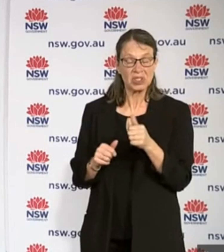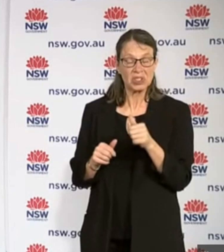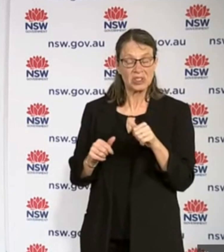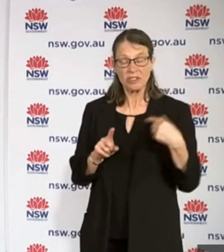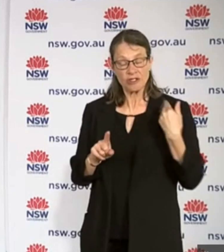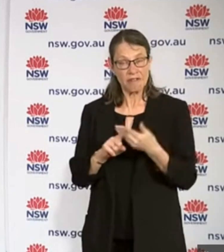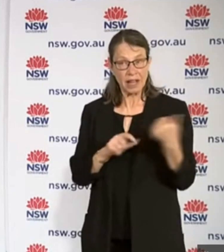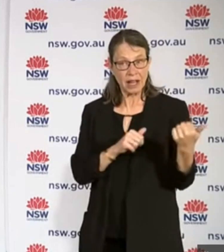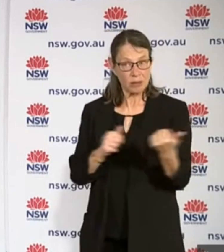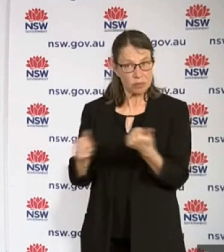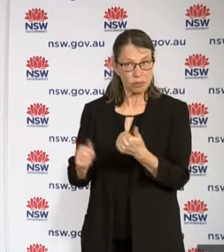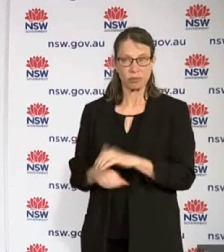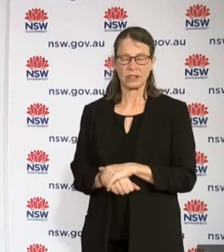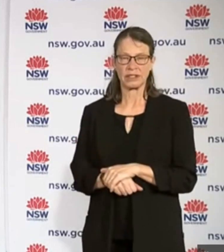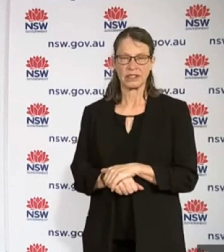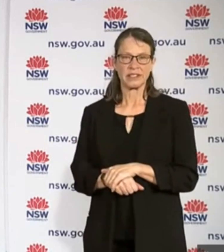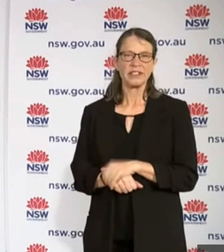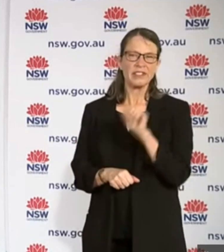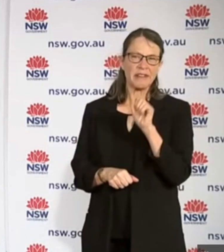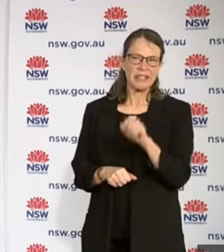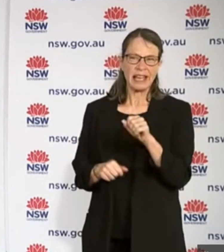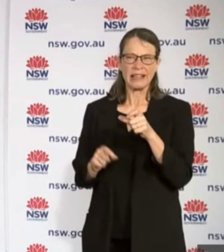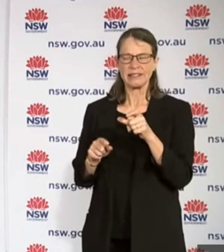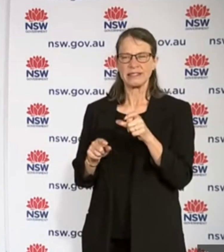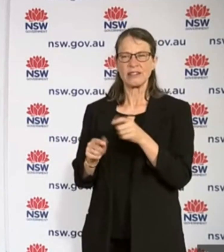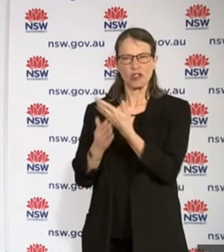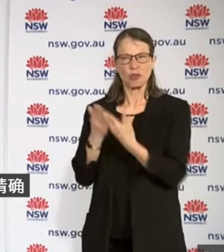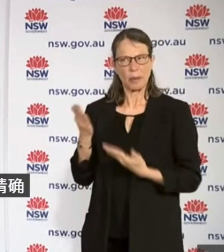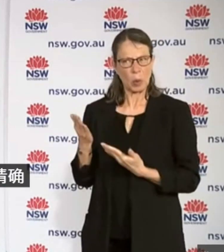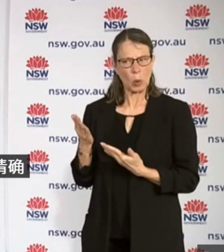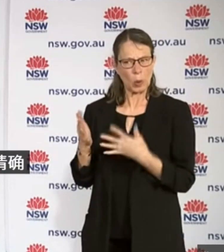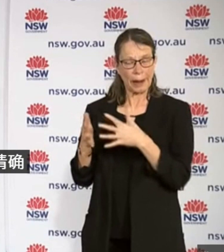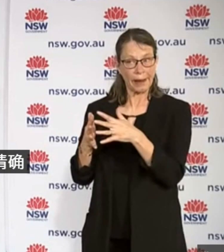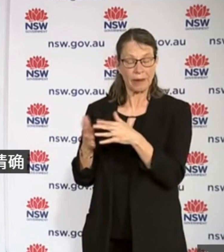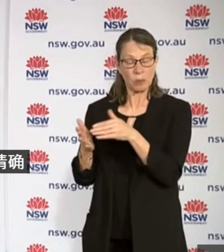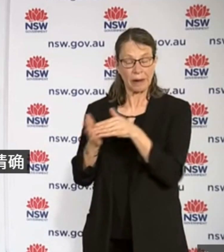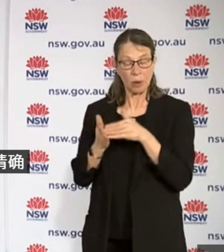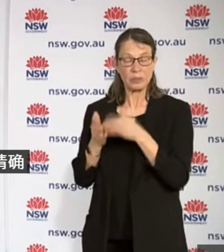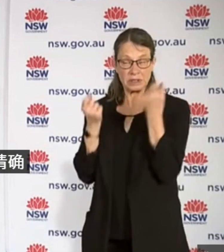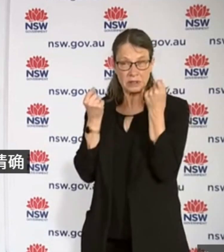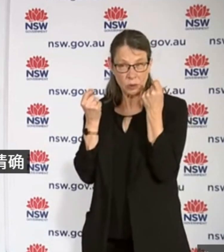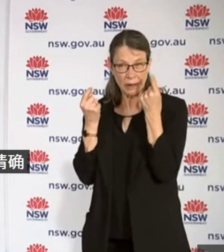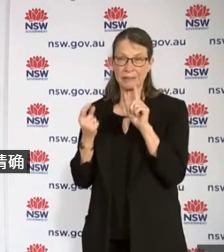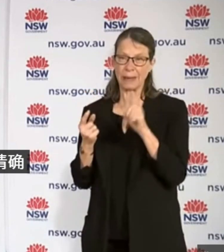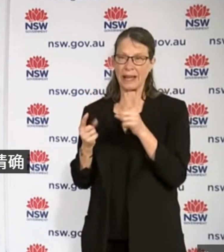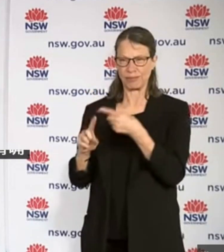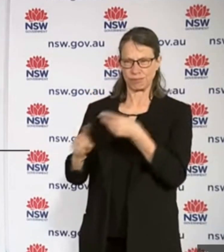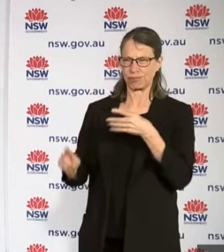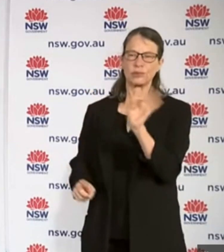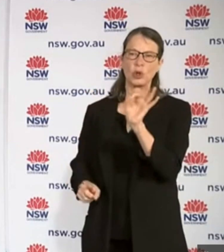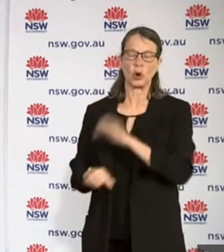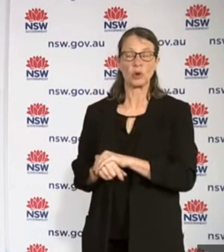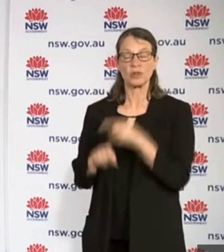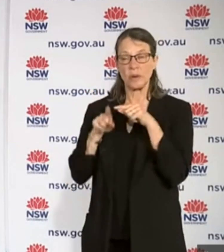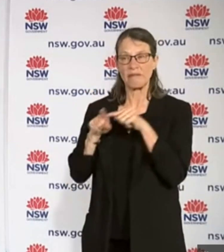whilst modelling is effective and useful, it's not going to give you it's not an exact science, but we're basing our decisions on the